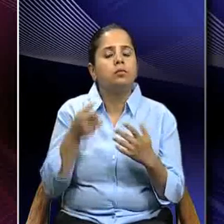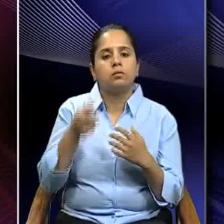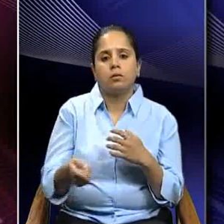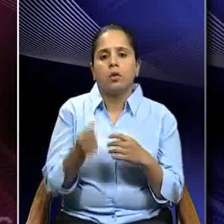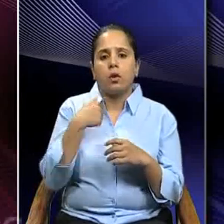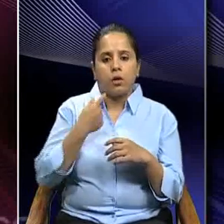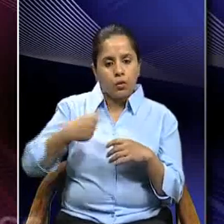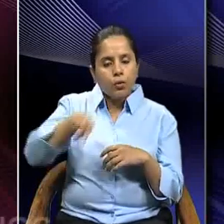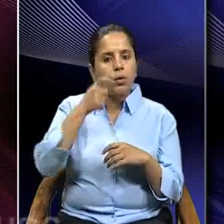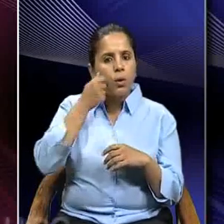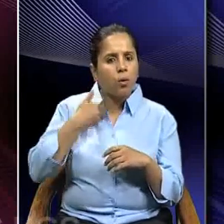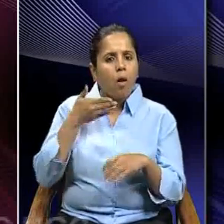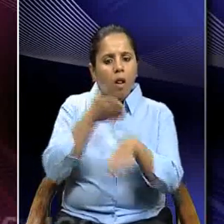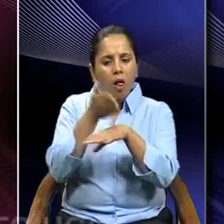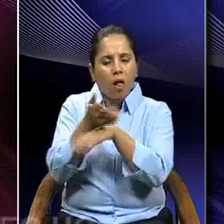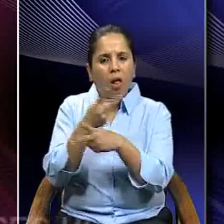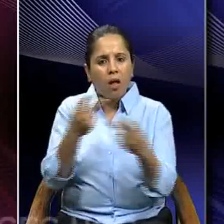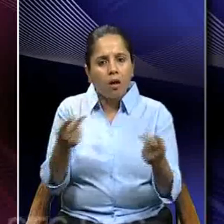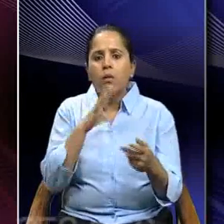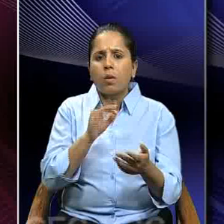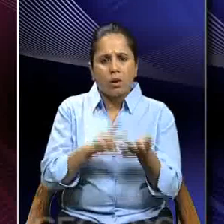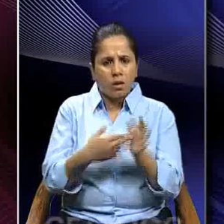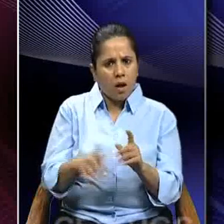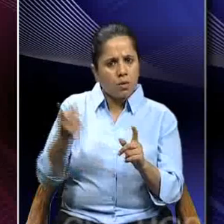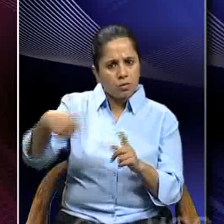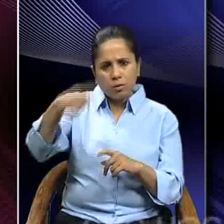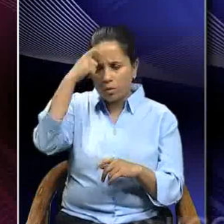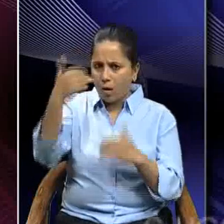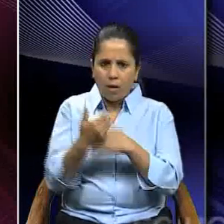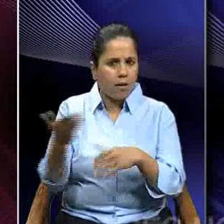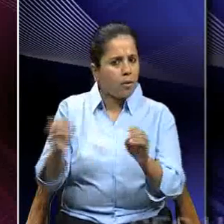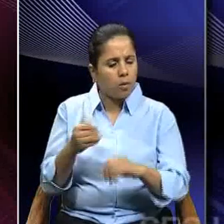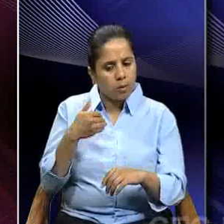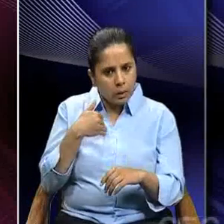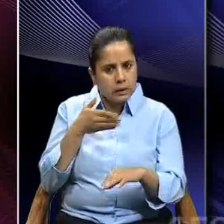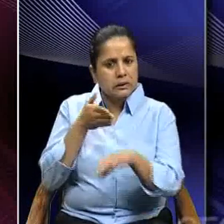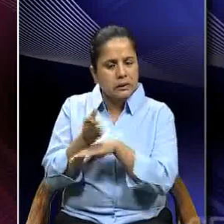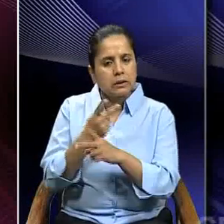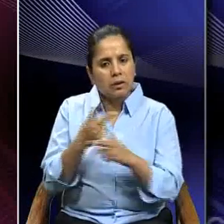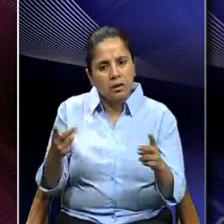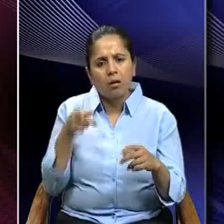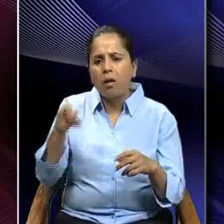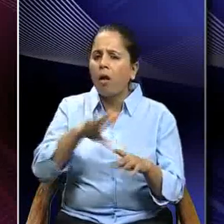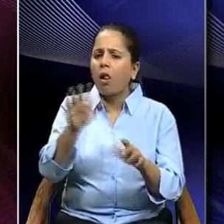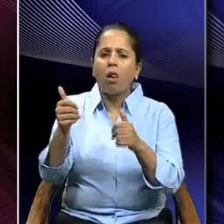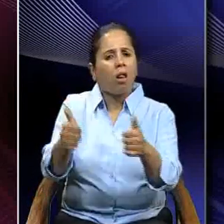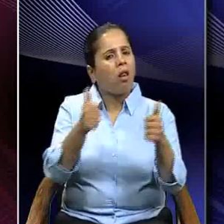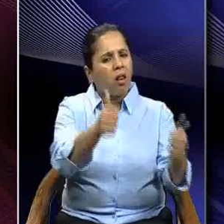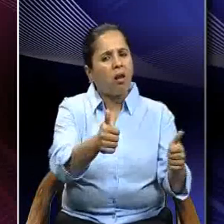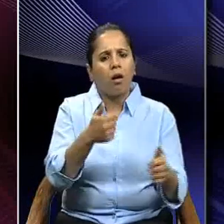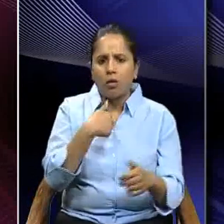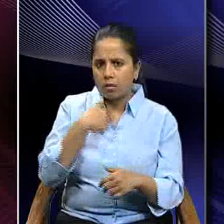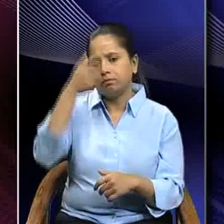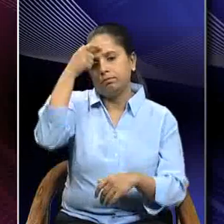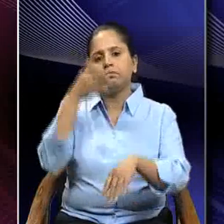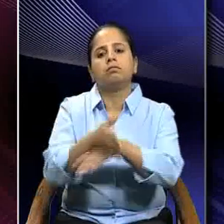human intervention. Otherwise, naturally, things are always right in place, they are always in order. Nature